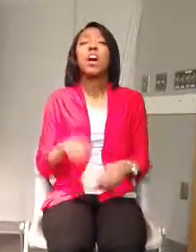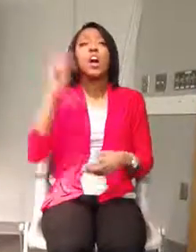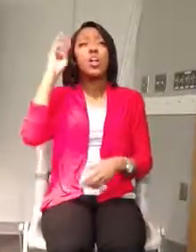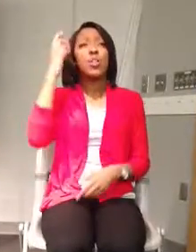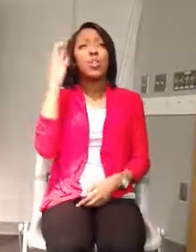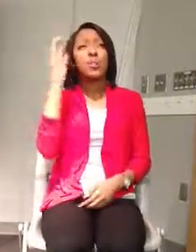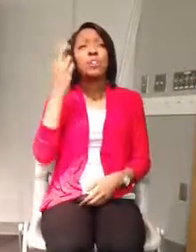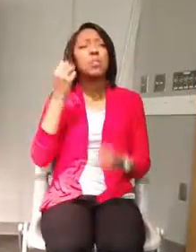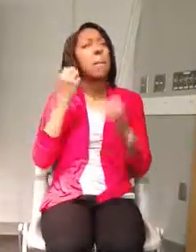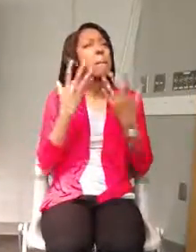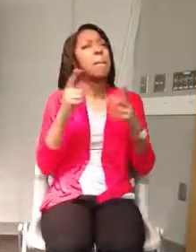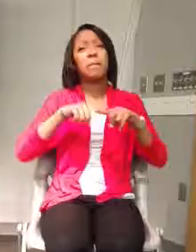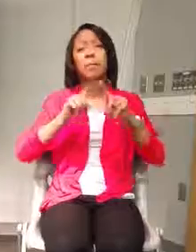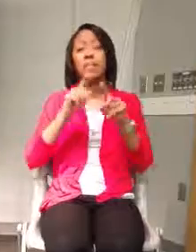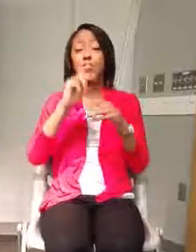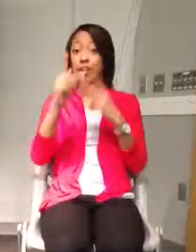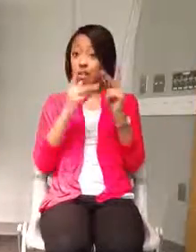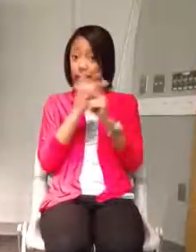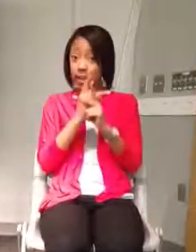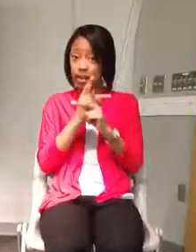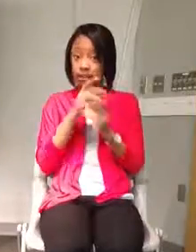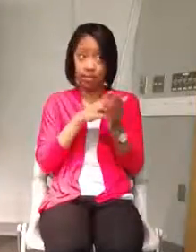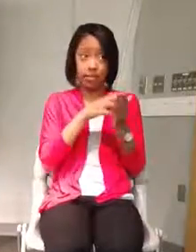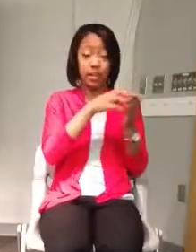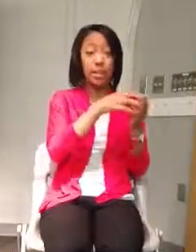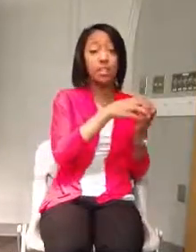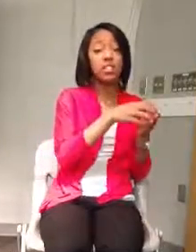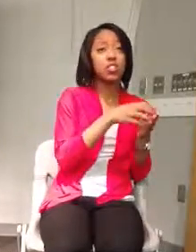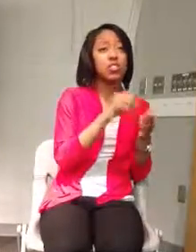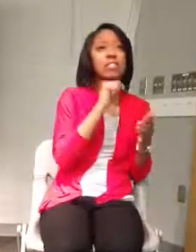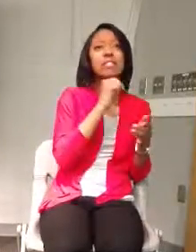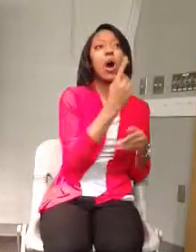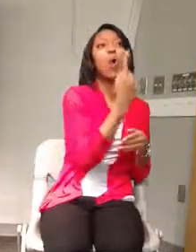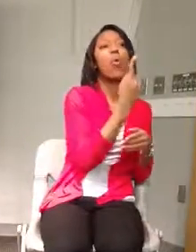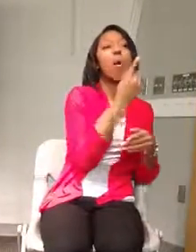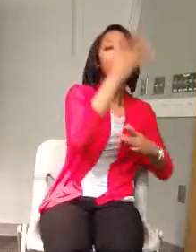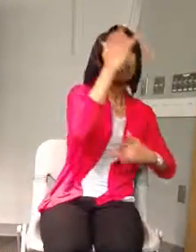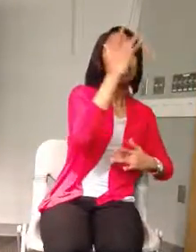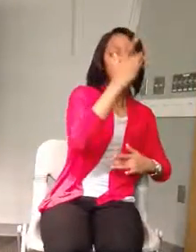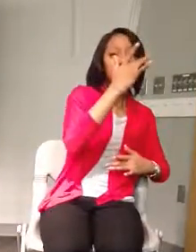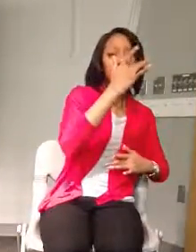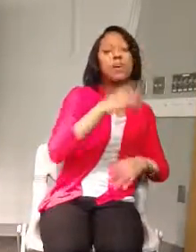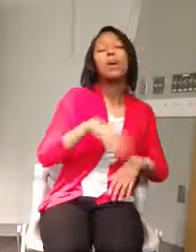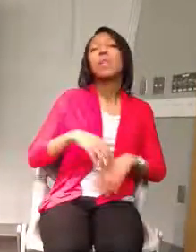one disease, is because there are many, many different types of cells in the body that can differentiate.